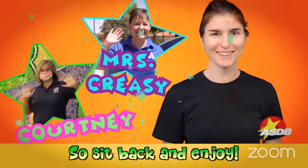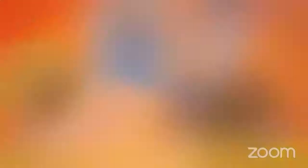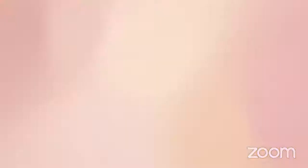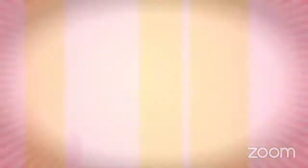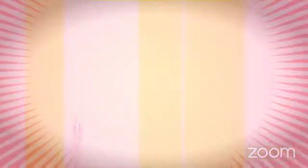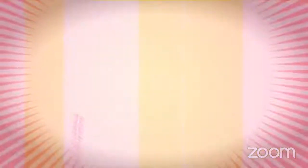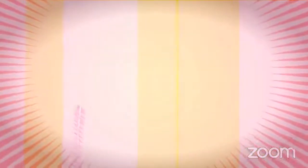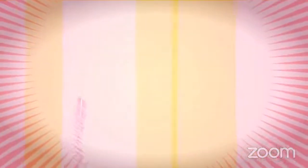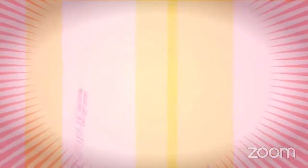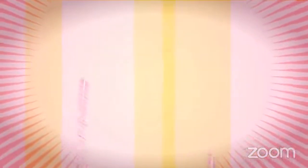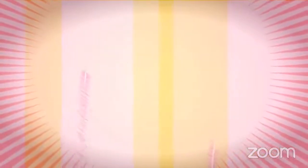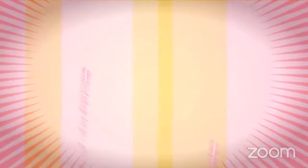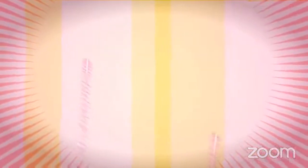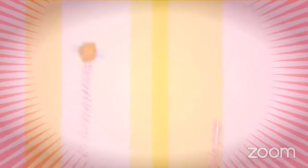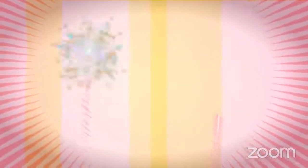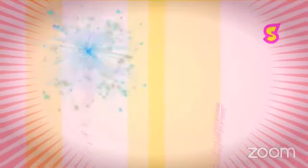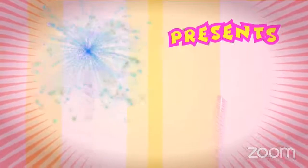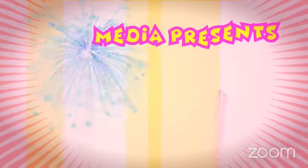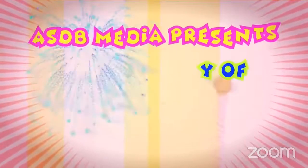enjoy.